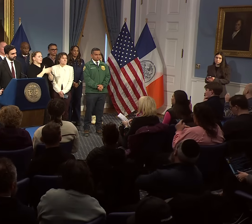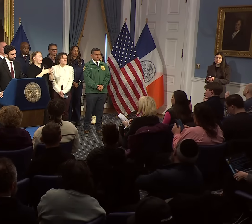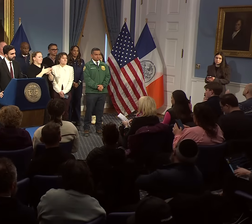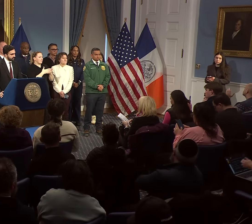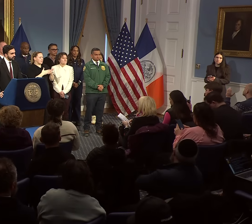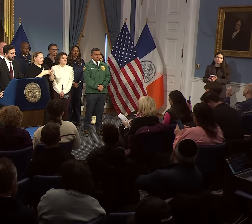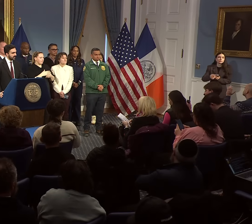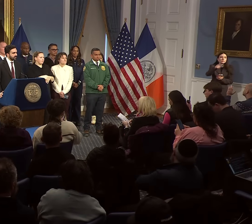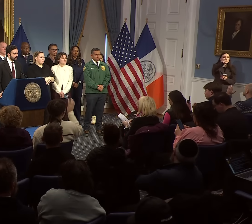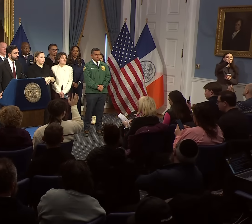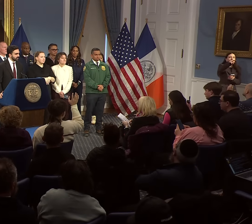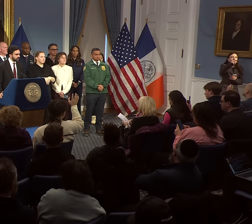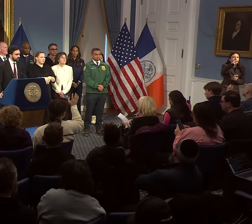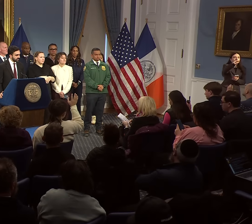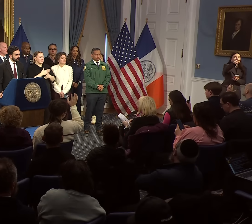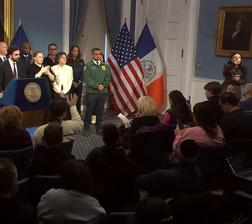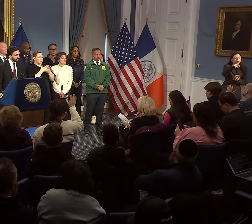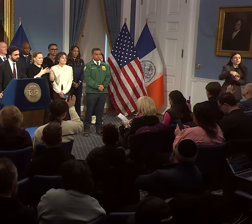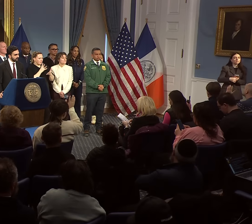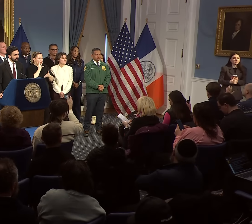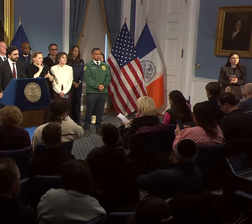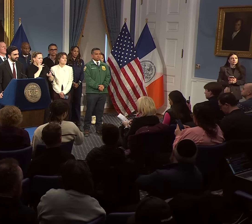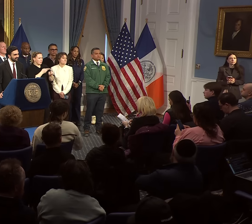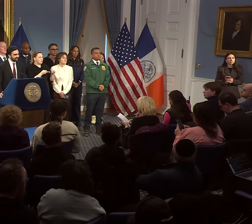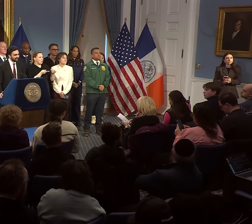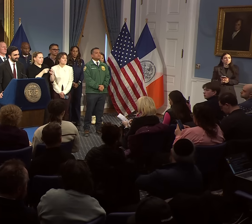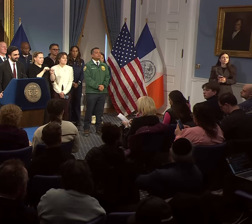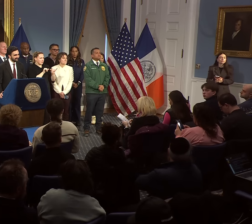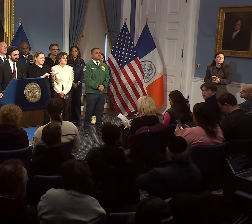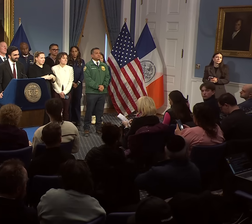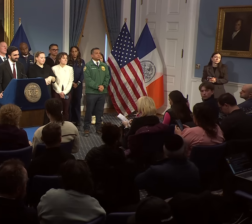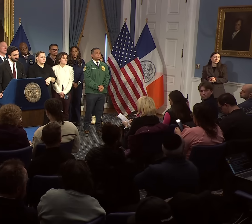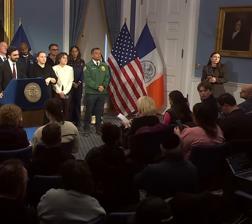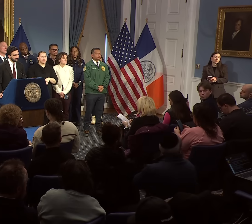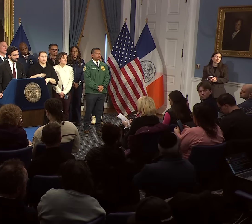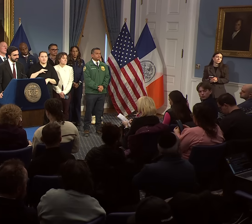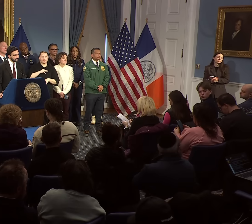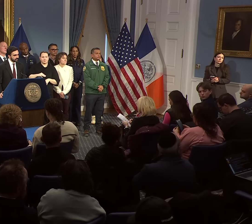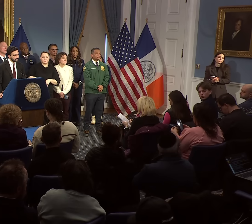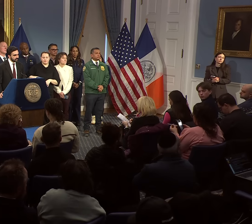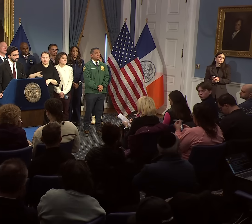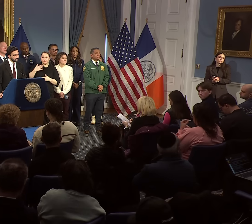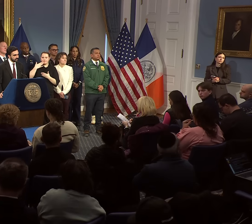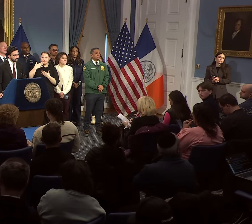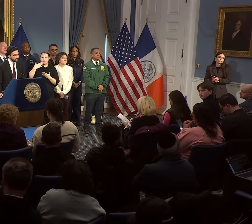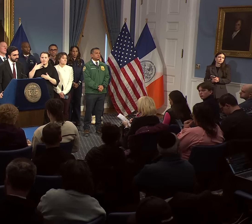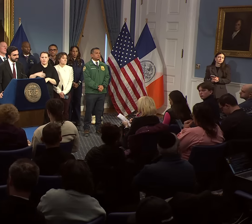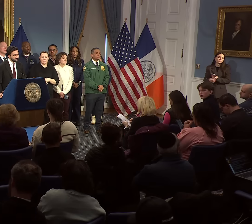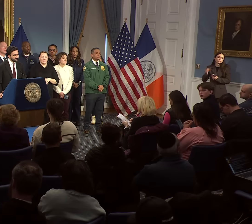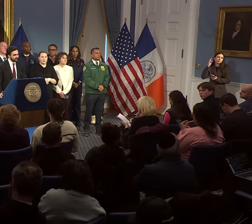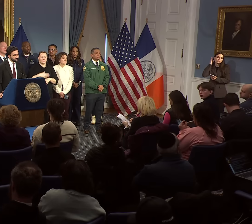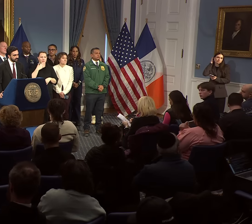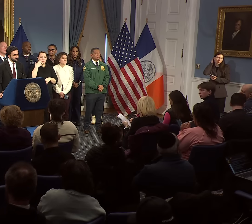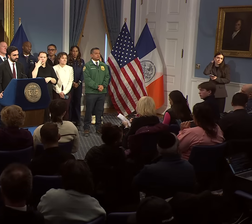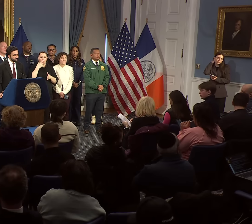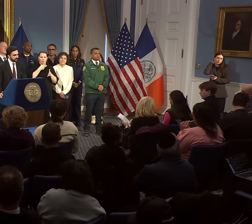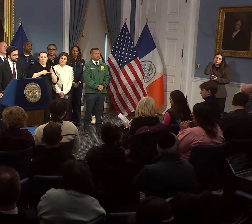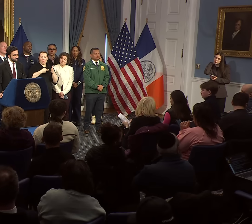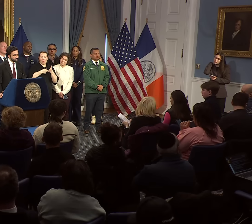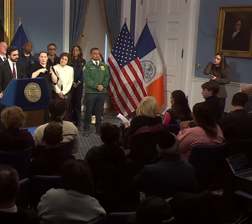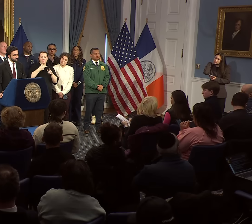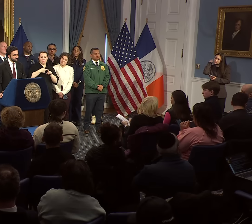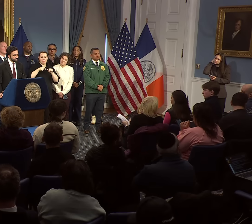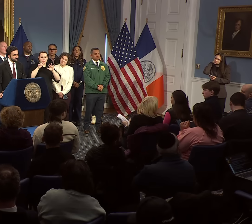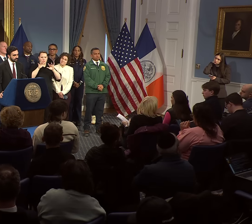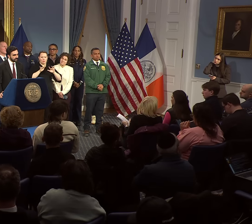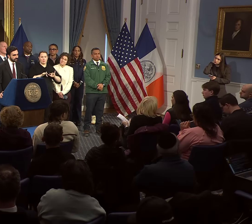yes. Okay. Had an interaction with the shelter system. Yeah, go ahead. Mr. Mayor, thank you. Any sense of the cost that this storm